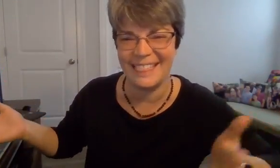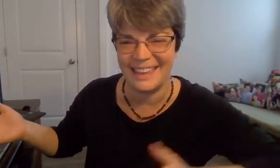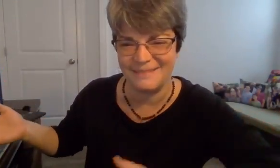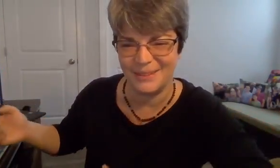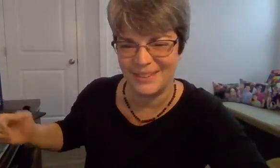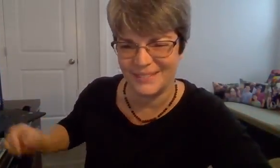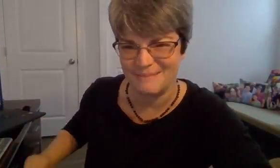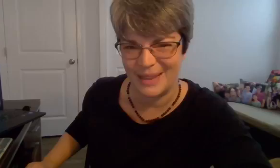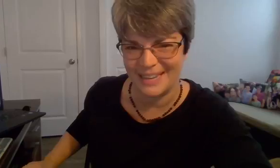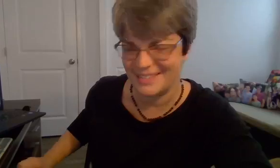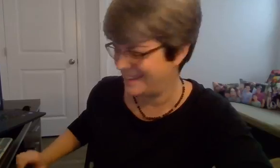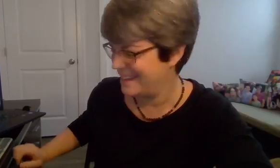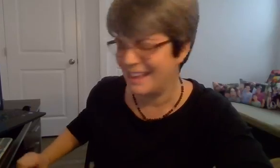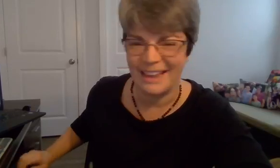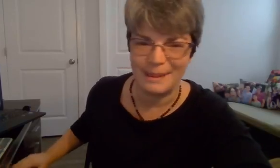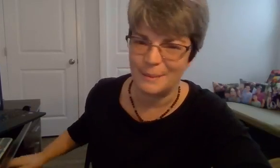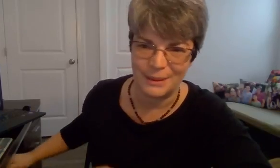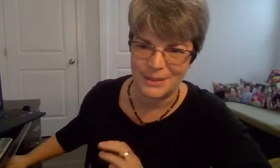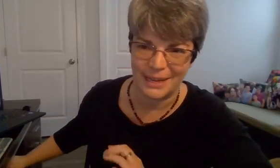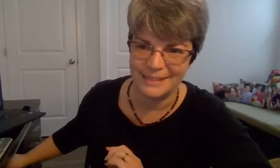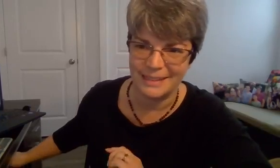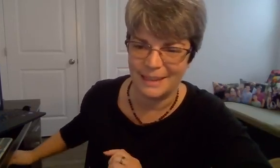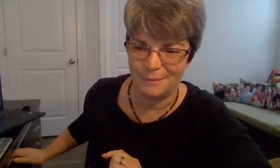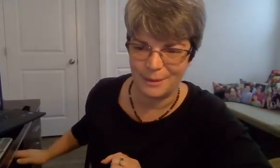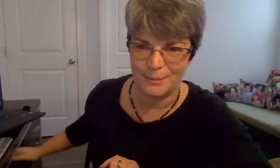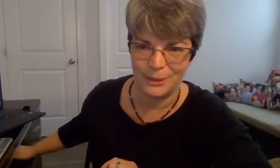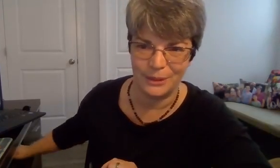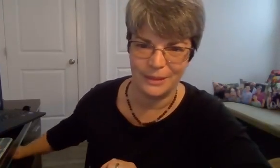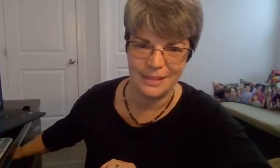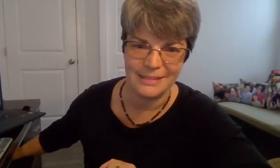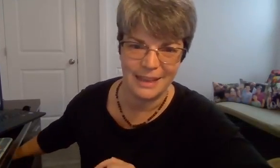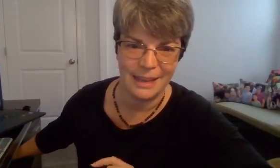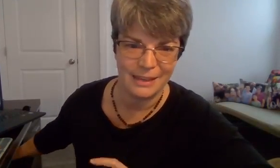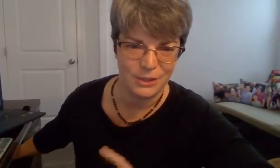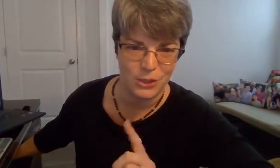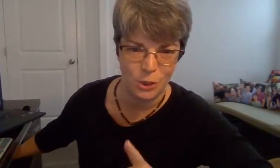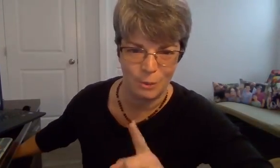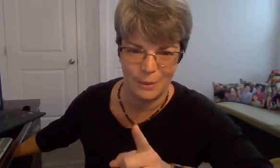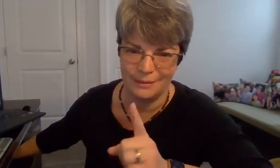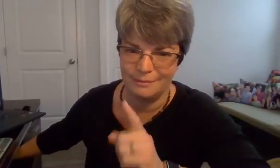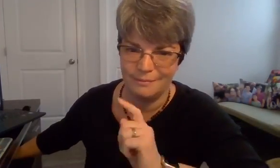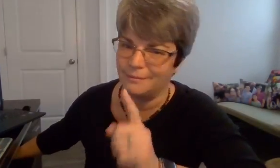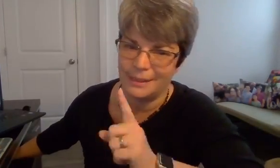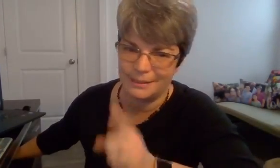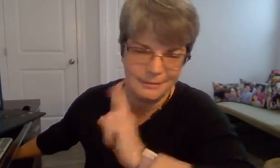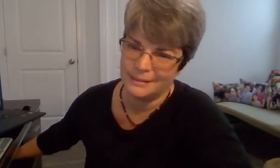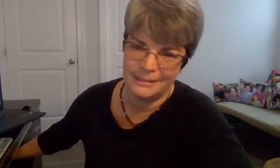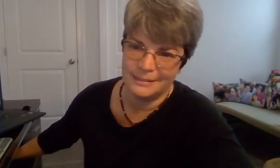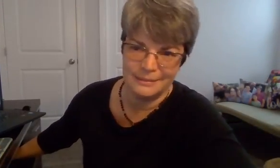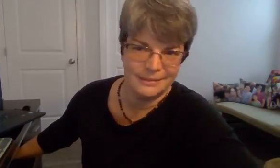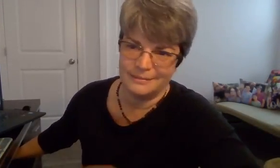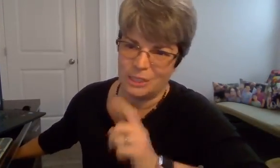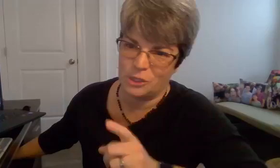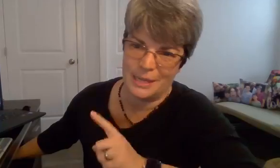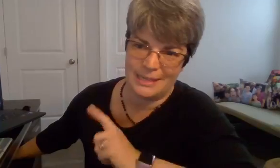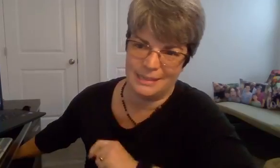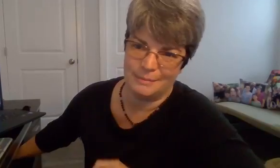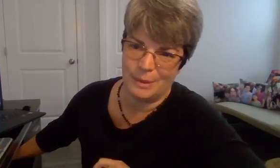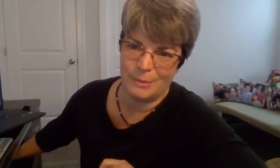I think I'm on the right page. I apologize. I'm all new at this. I can Zoom like crazy. But